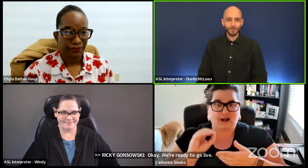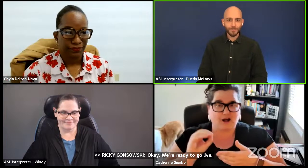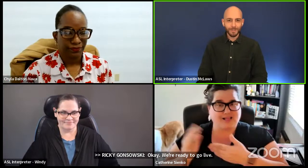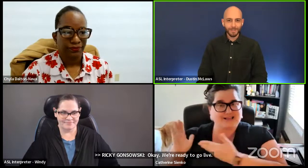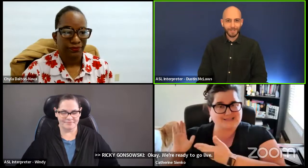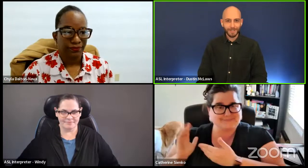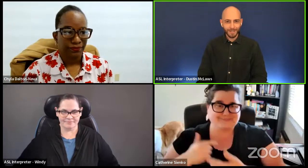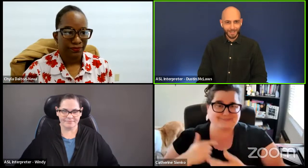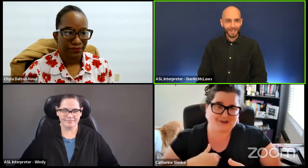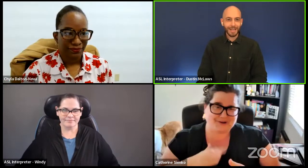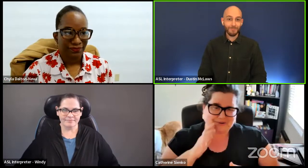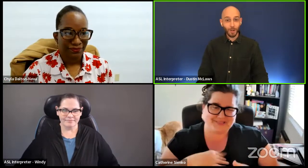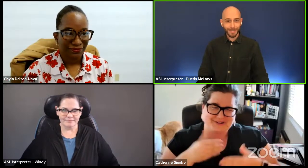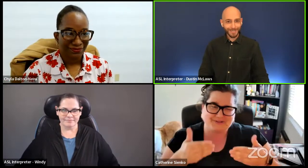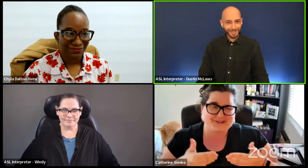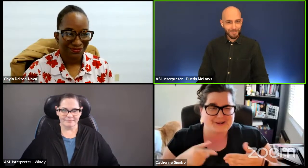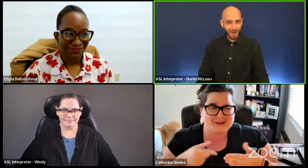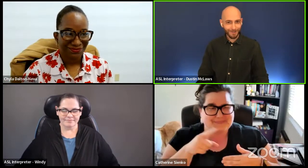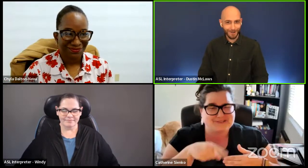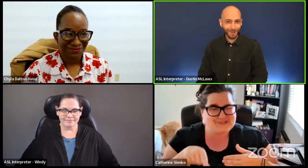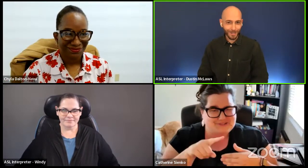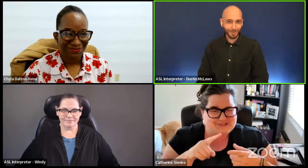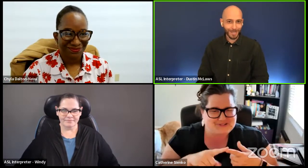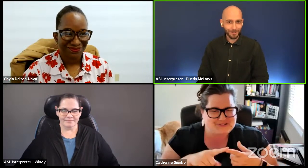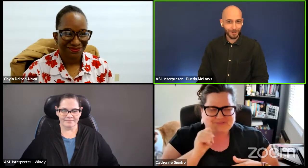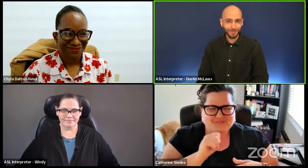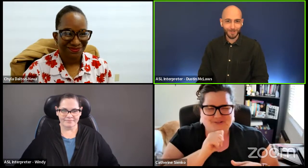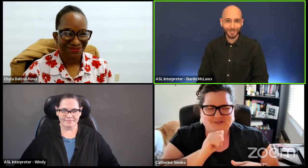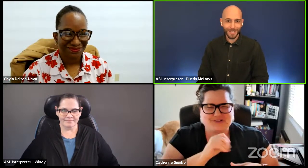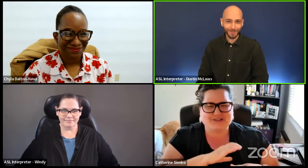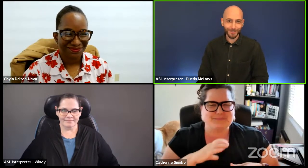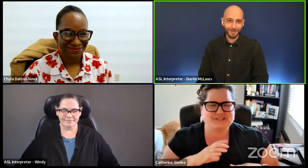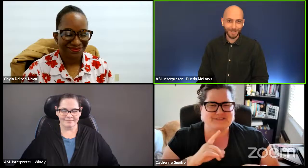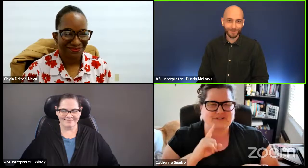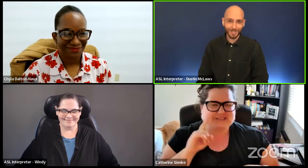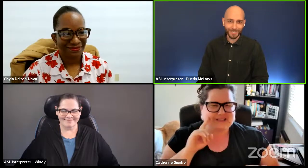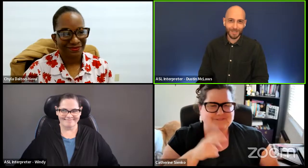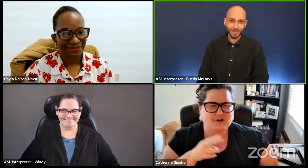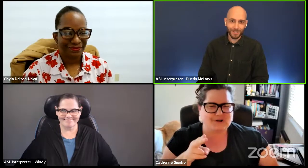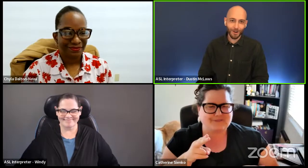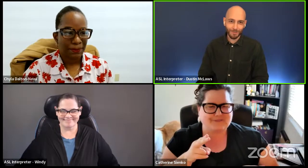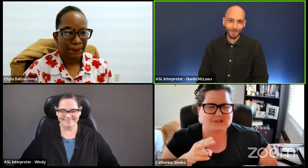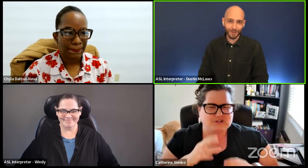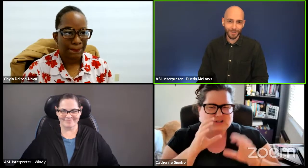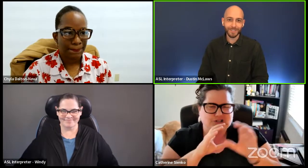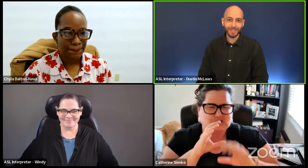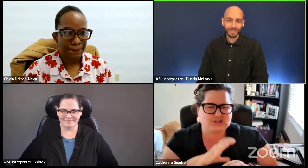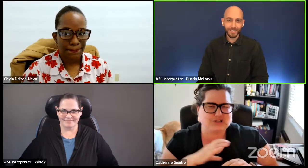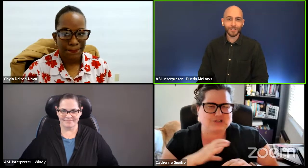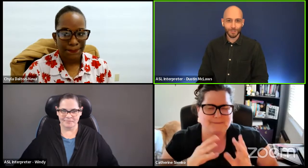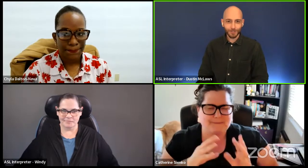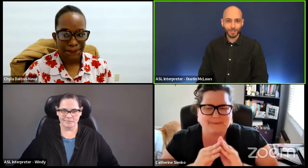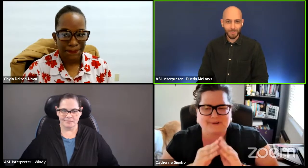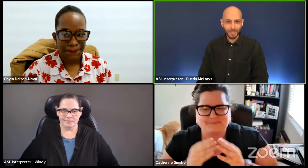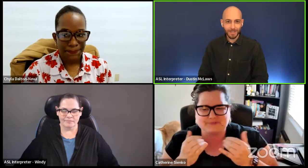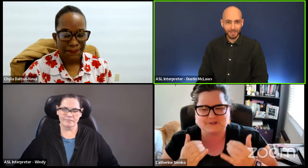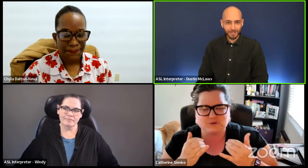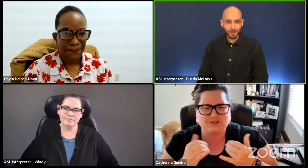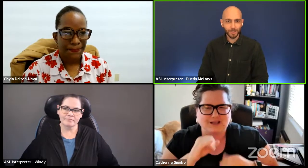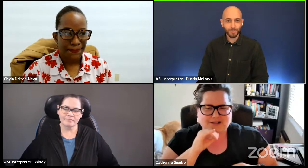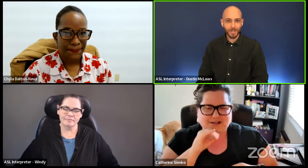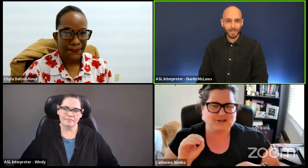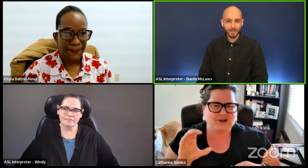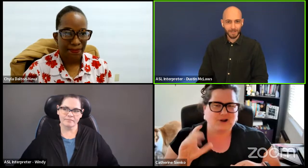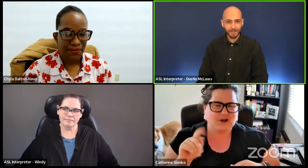Good afternoon. I have Ollie in the background. Ollie would like to welcome you to the Arizona Commission for the Deaf and the Hard of Hearing Search